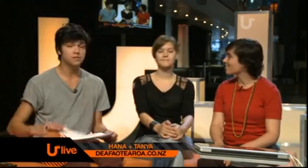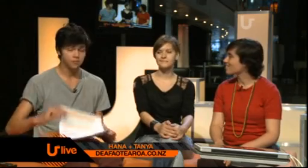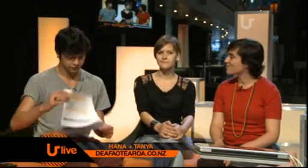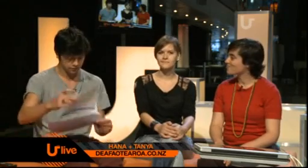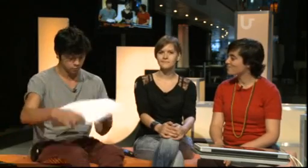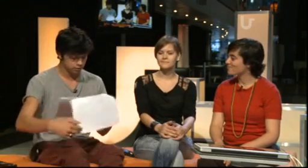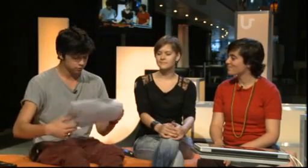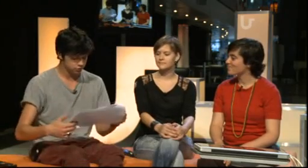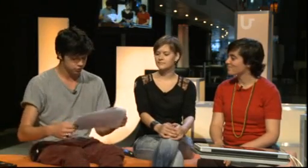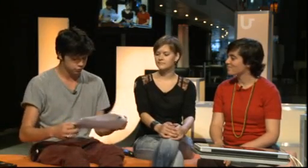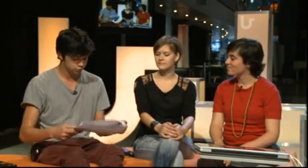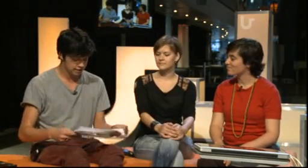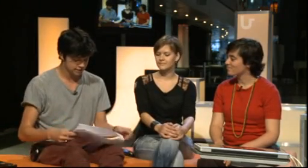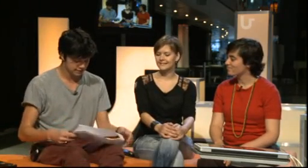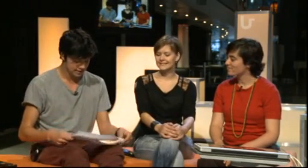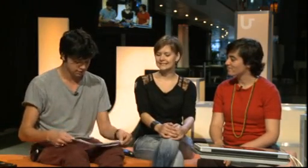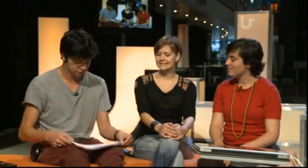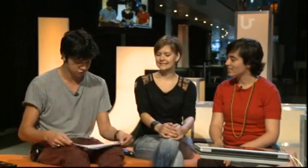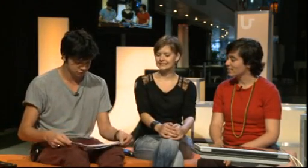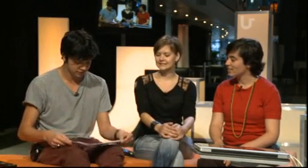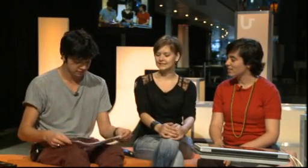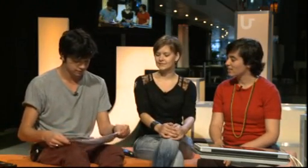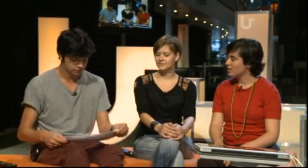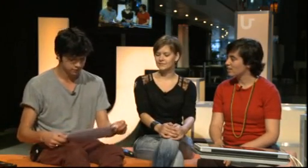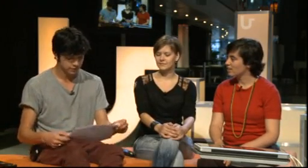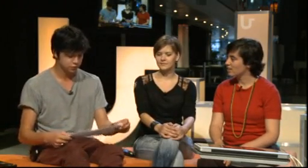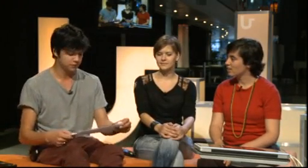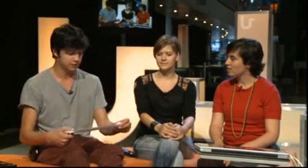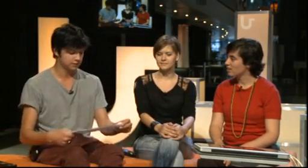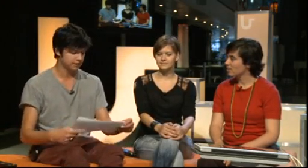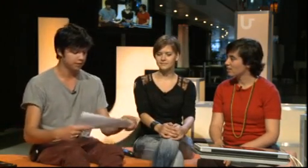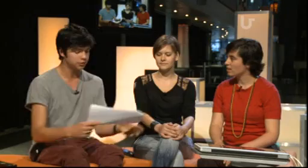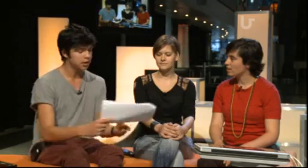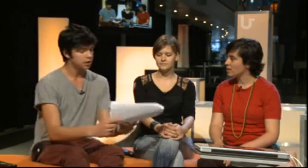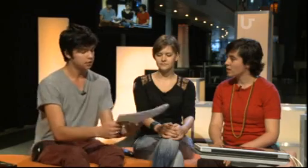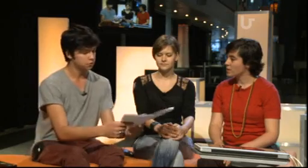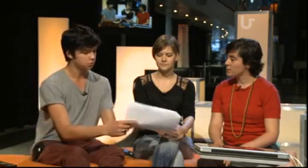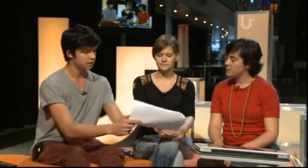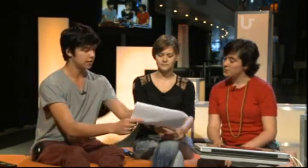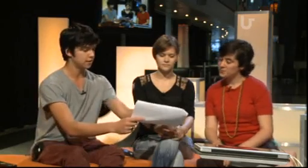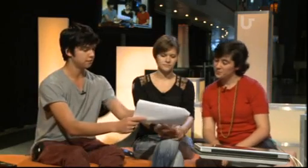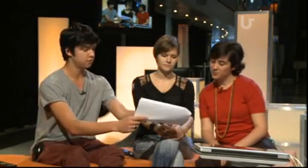very much for coming in. What I want you to do right now is introduce the next video clip in New Zealand Sign Language. It is called A Thing for Me